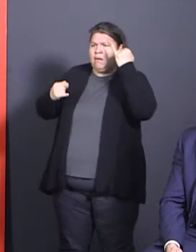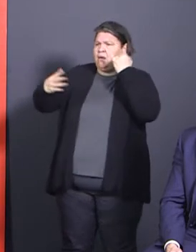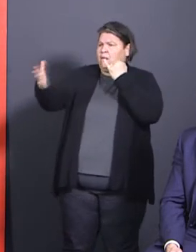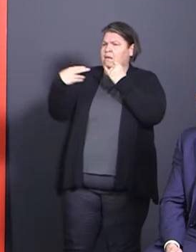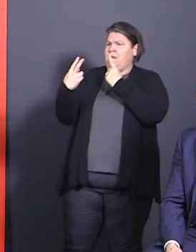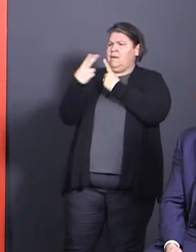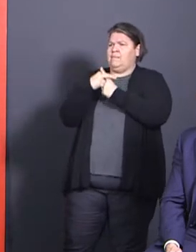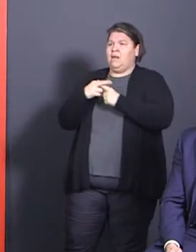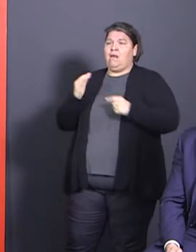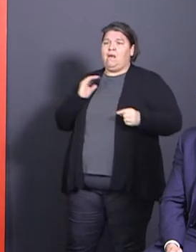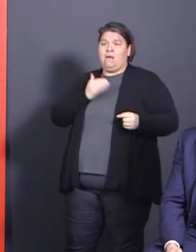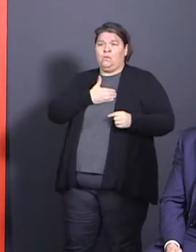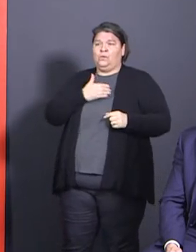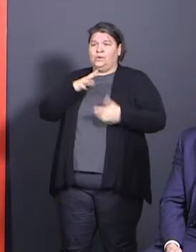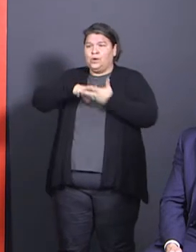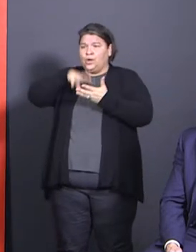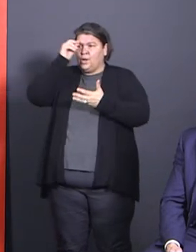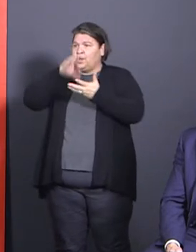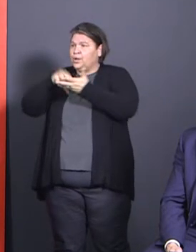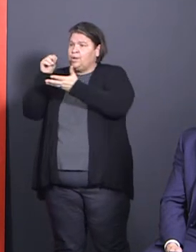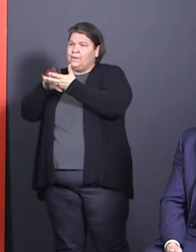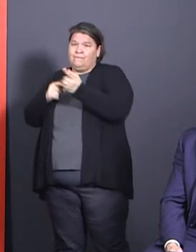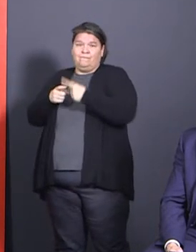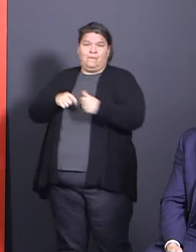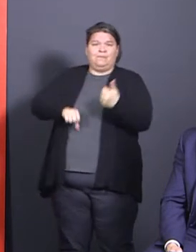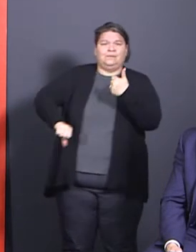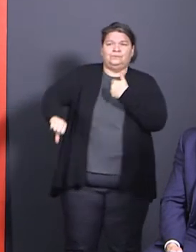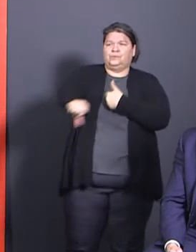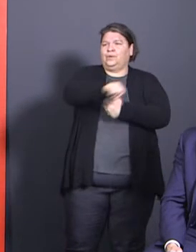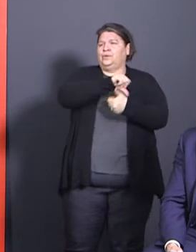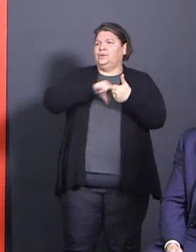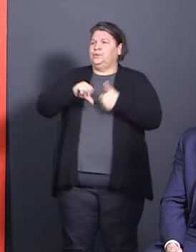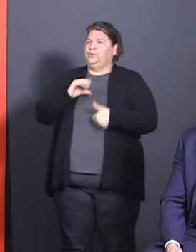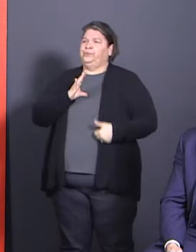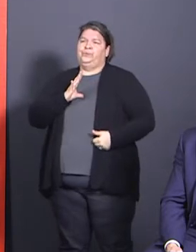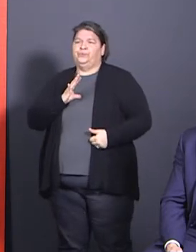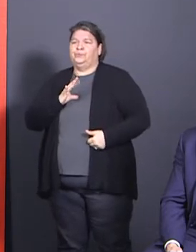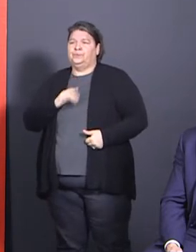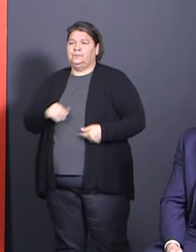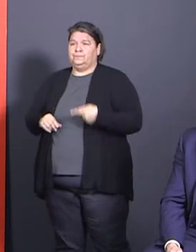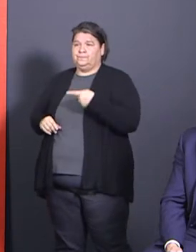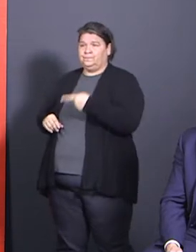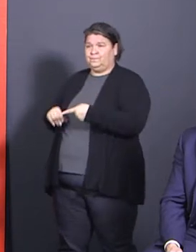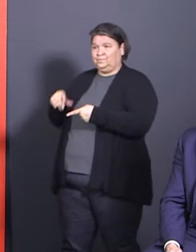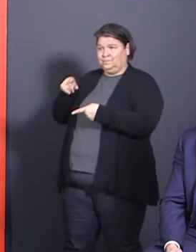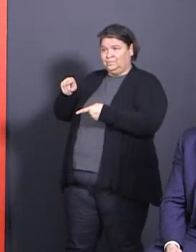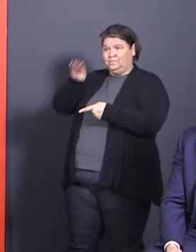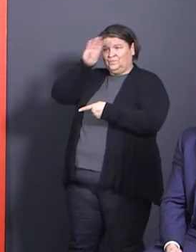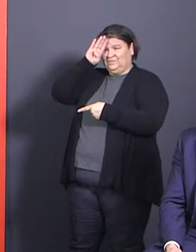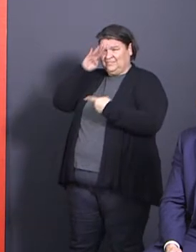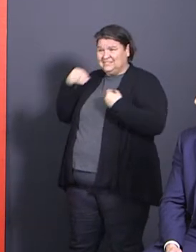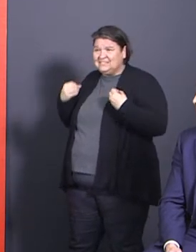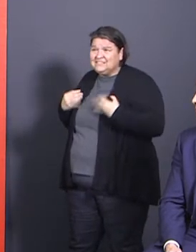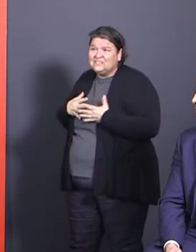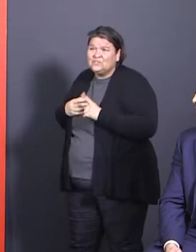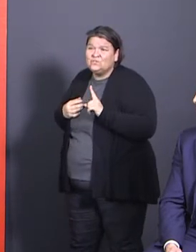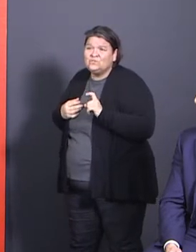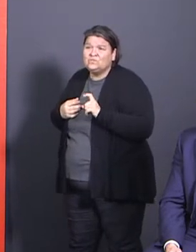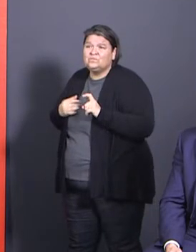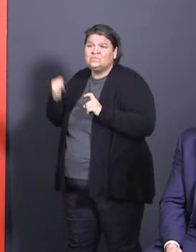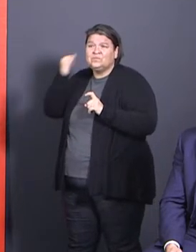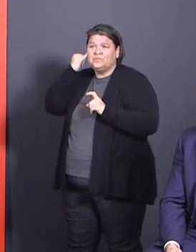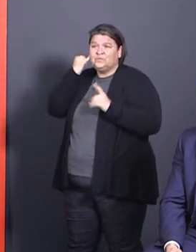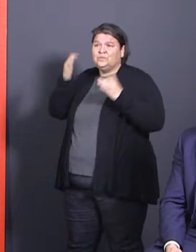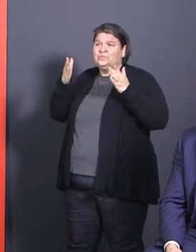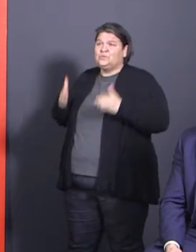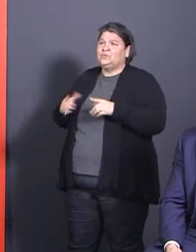time. We just don't know what to expect. And there's got to be a healthy amount of fear among the firefighters as they're approaching home who they're supposed to